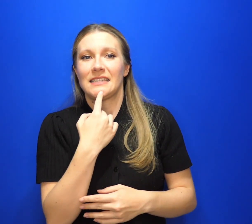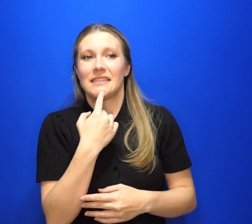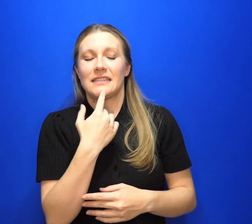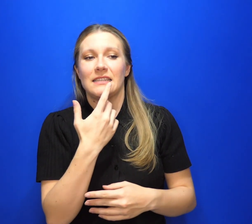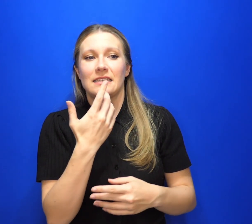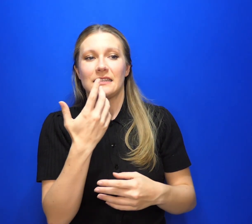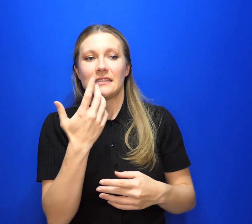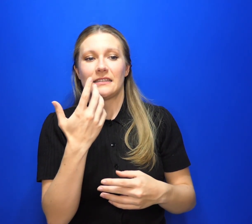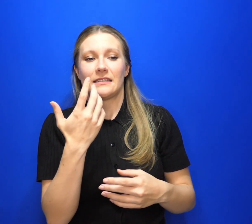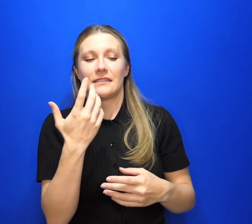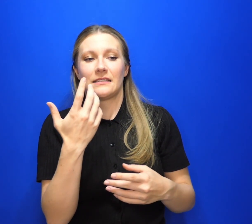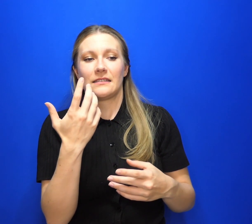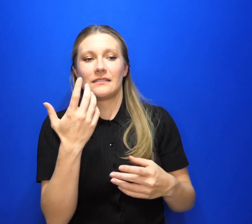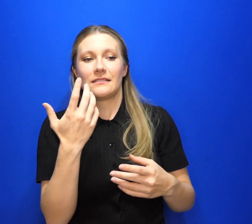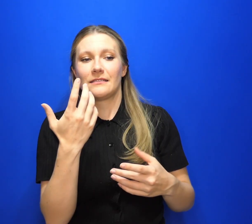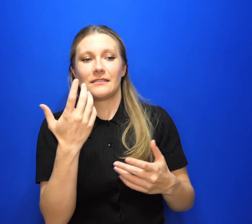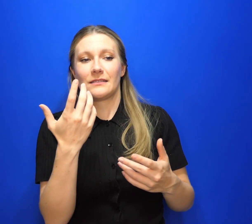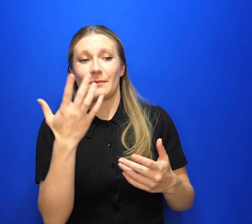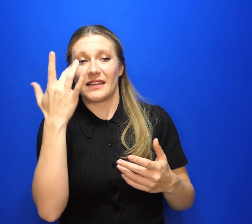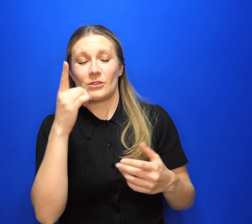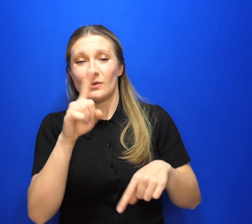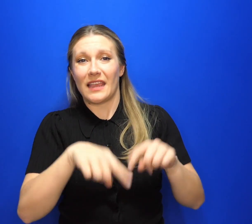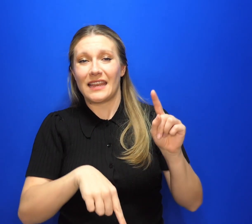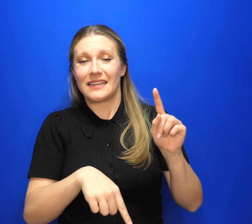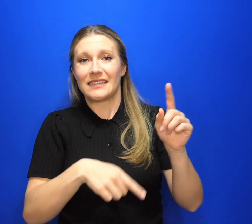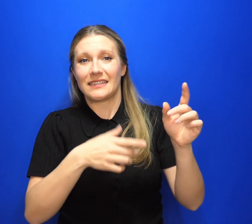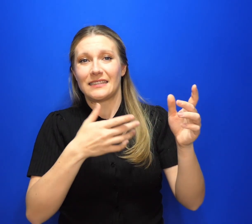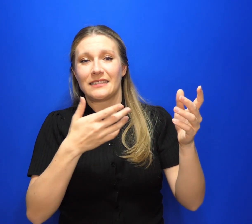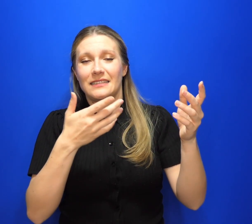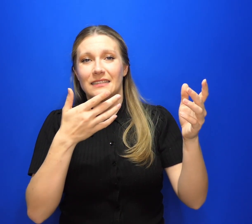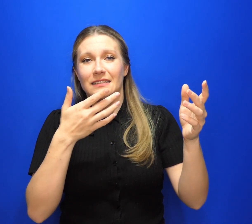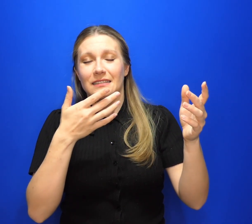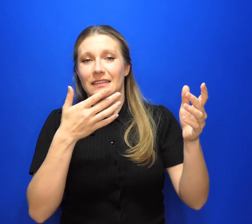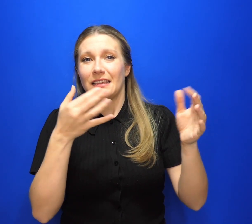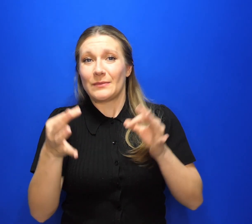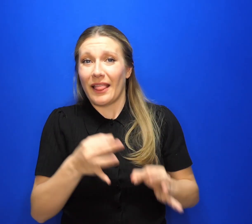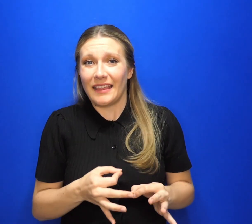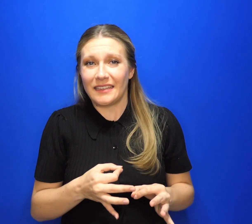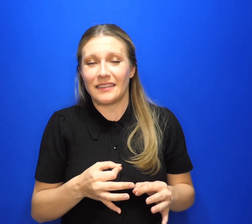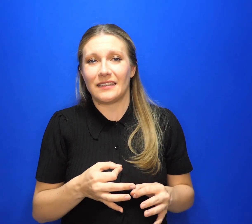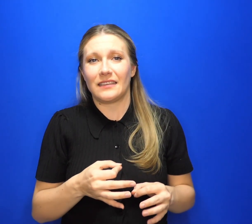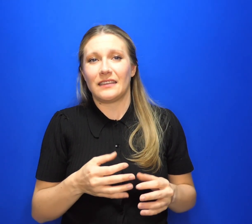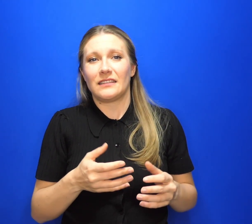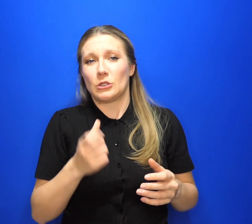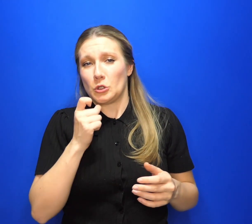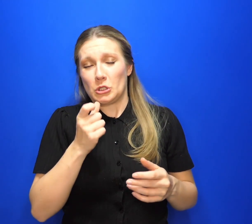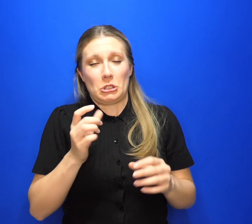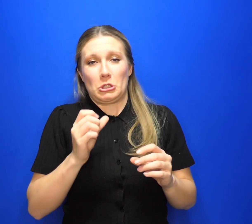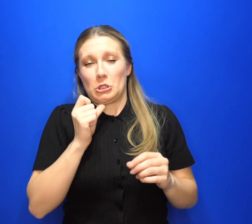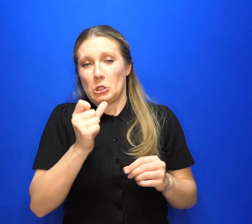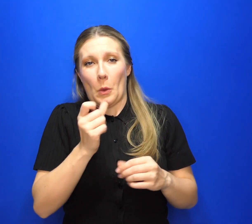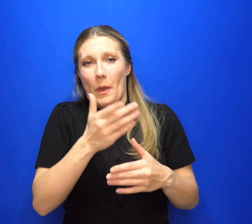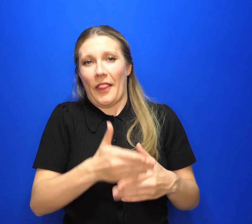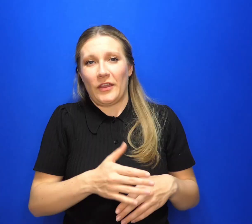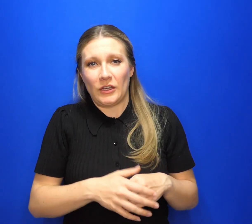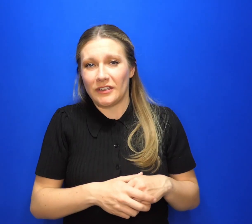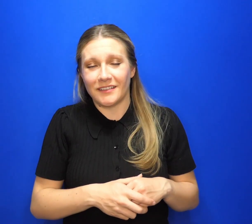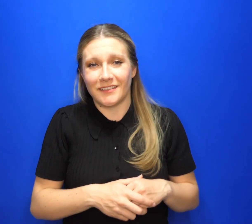could actually eat the regular dessert if you wanted to. Bother. You just don't bother. And then you're by yourself. Yeah. And then you're by yourself. Right.